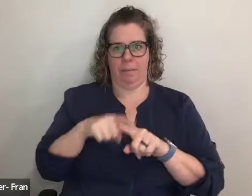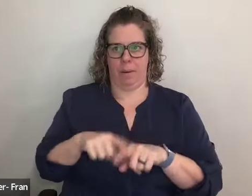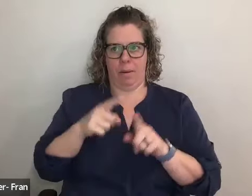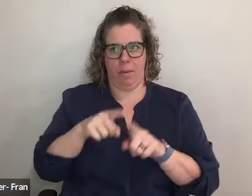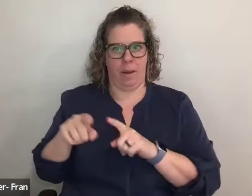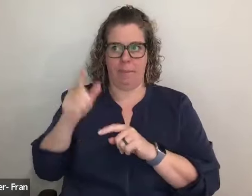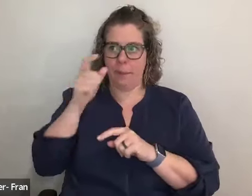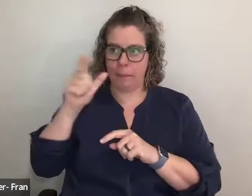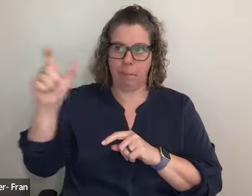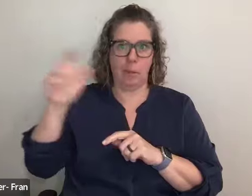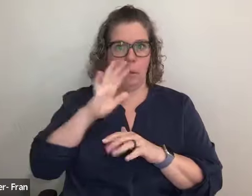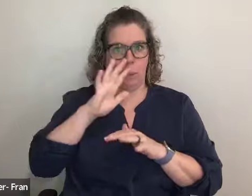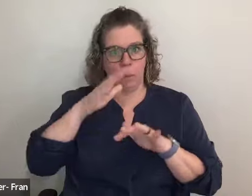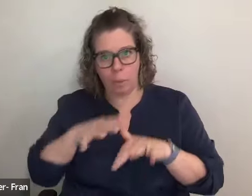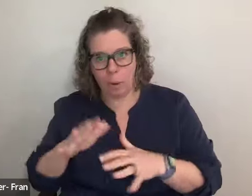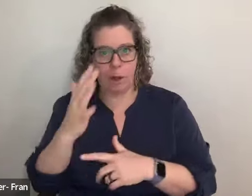else, animals.